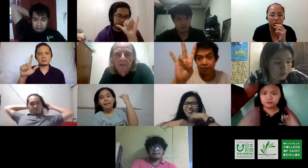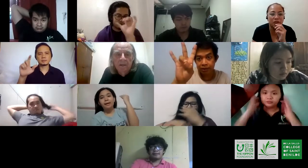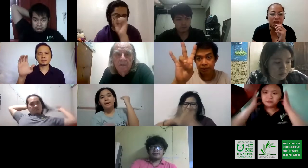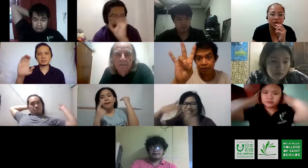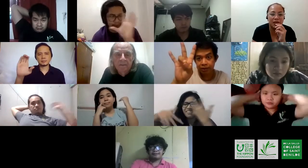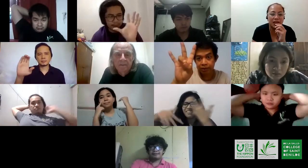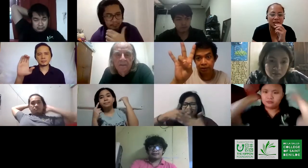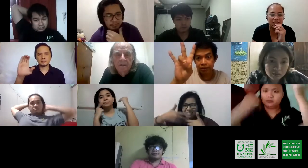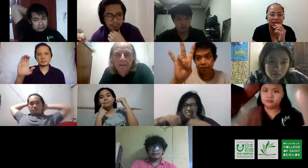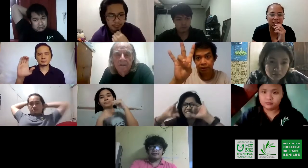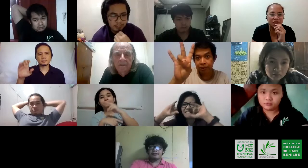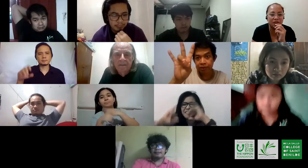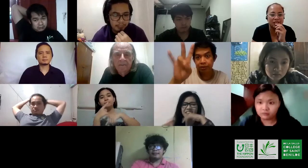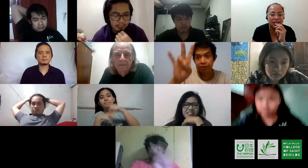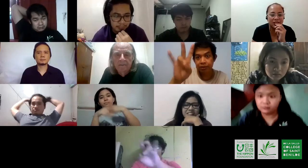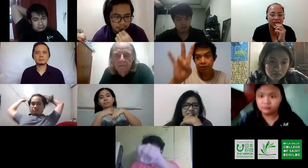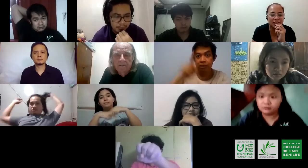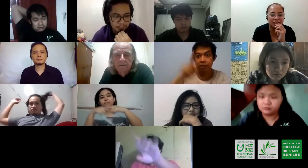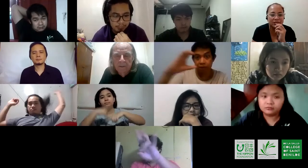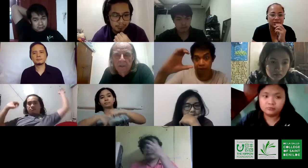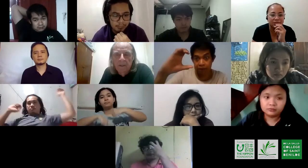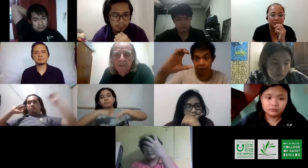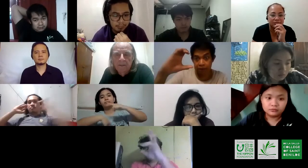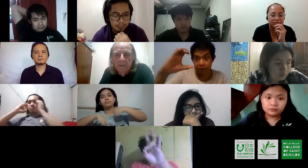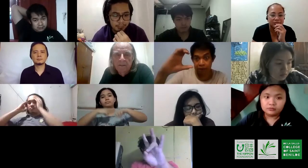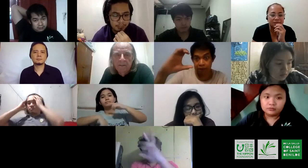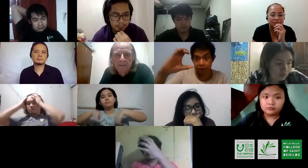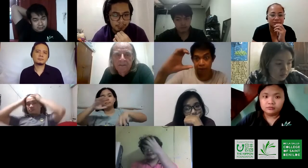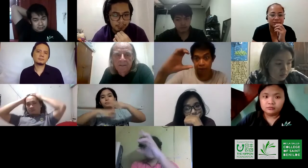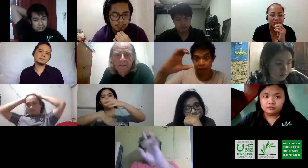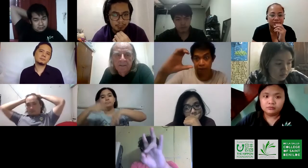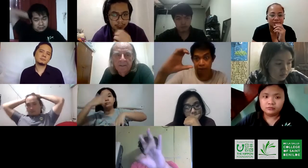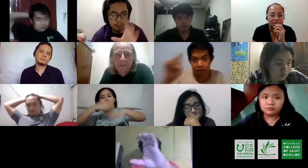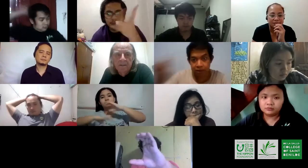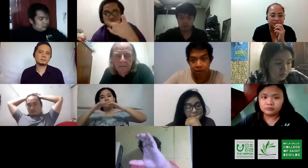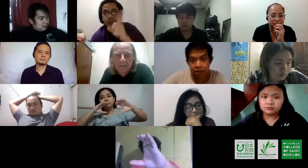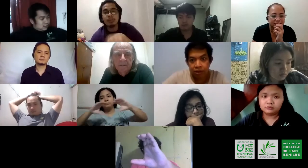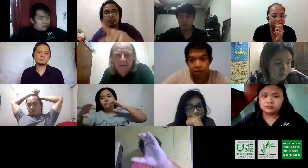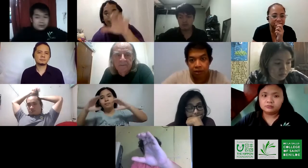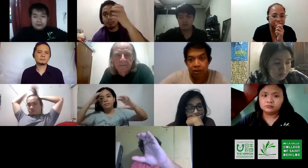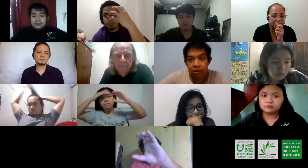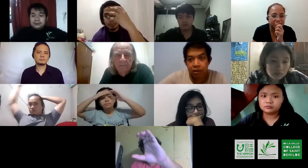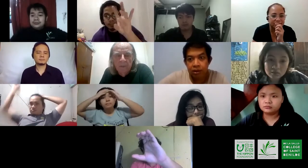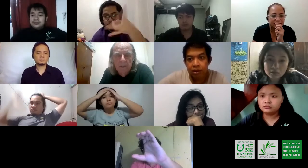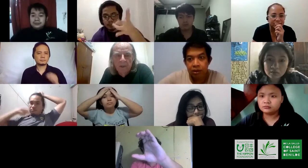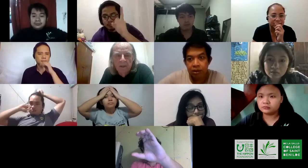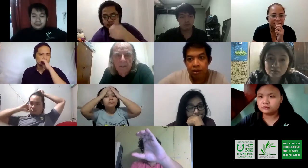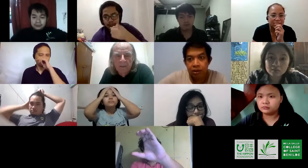Because both hearing and the deaf are signing. Yes. C.